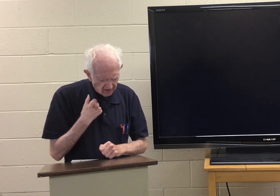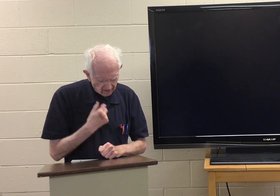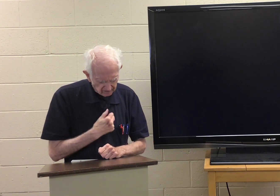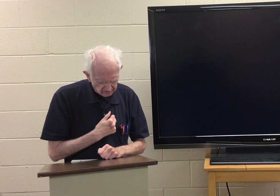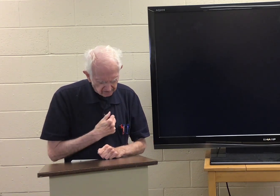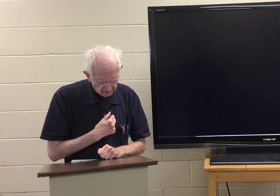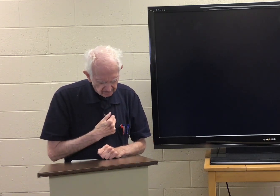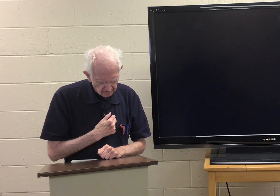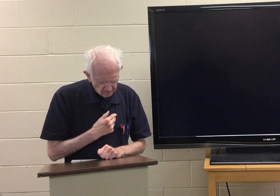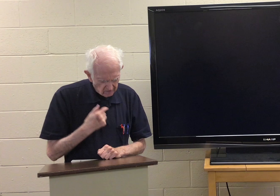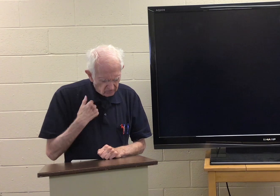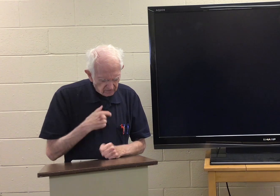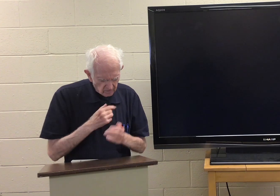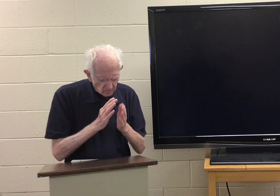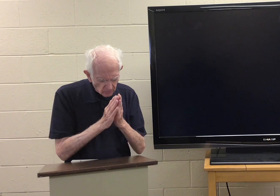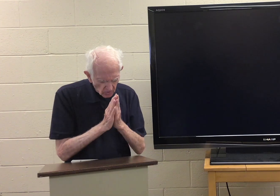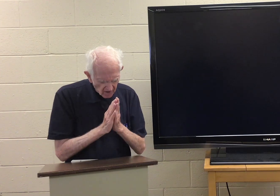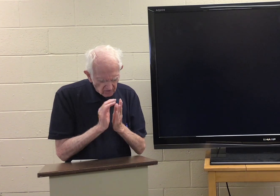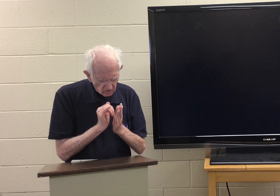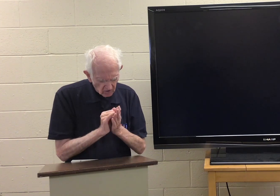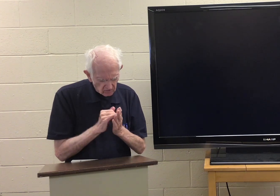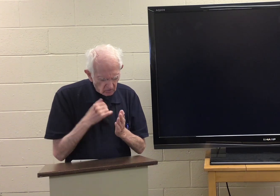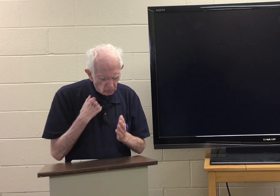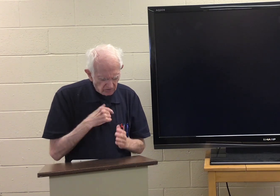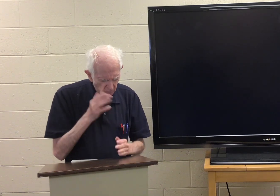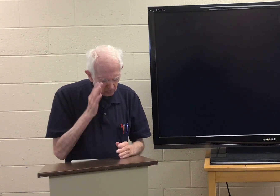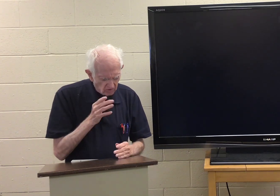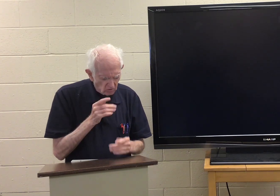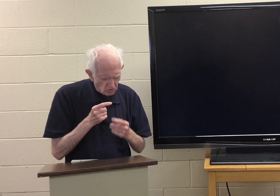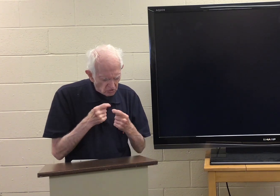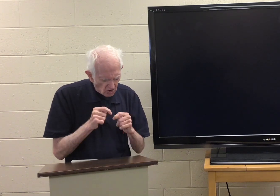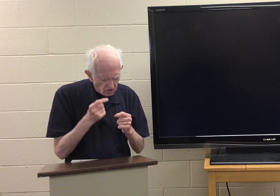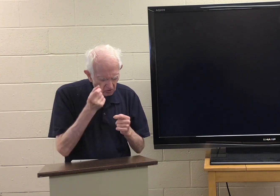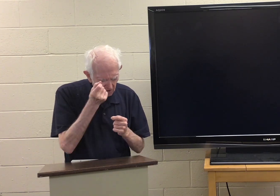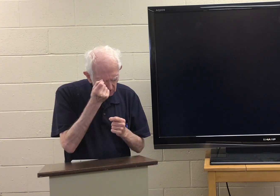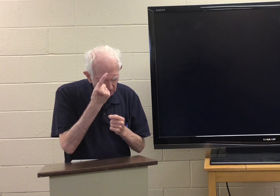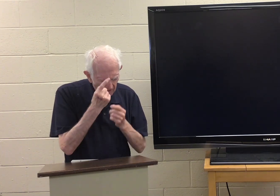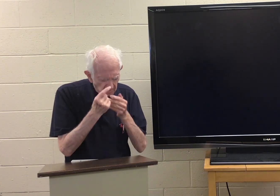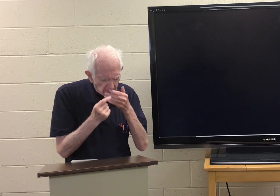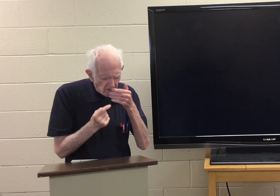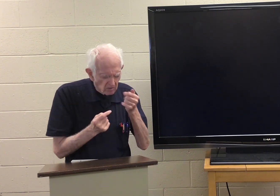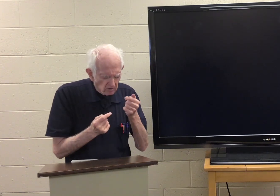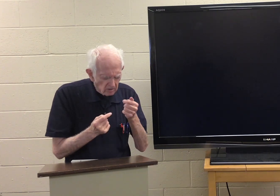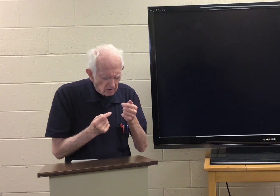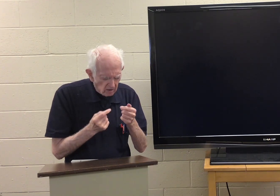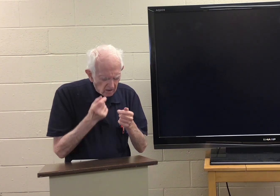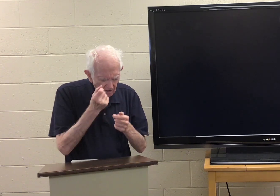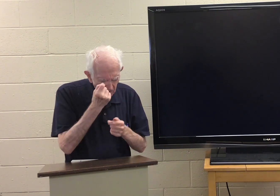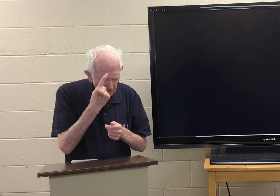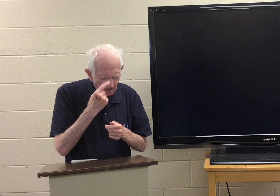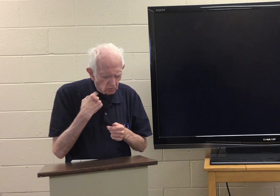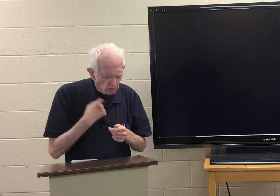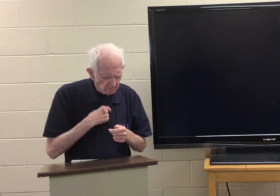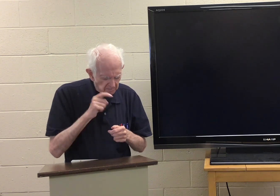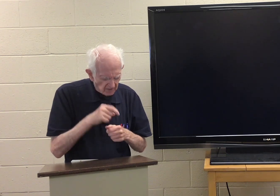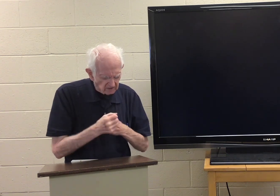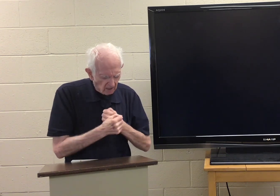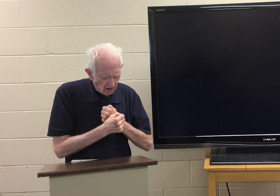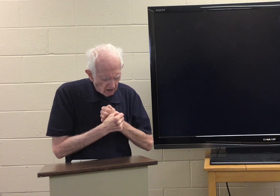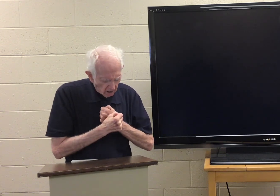for us. We pray that we will try to understand better and understand that